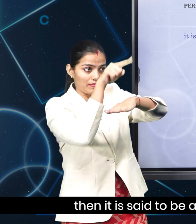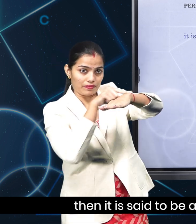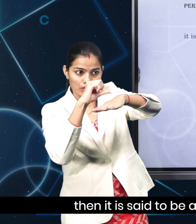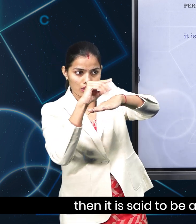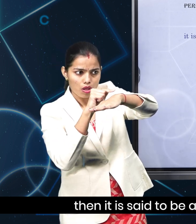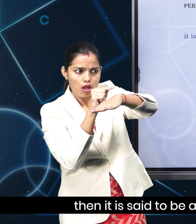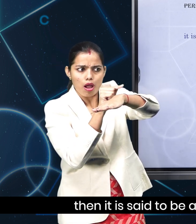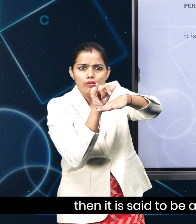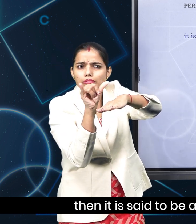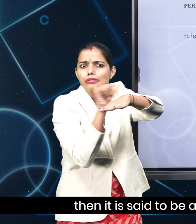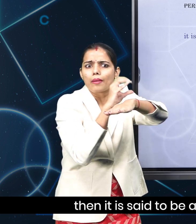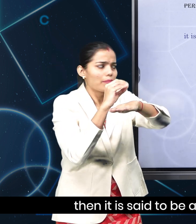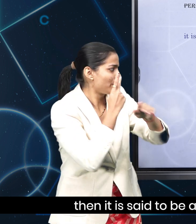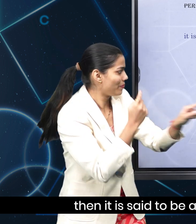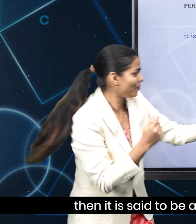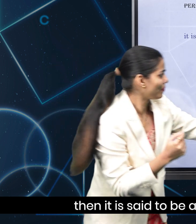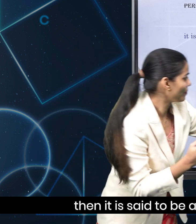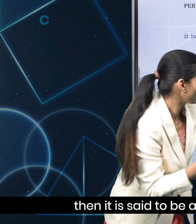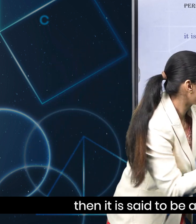perpendicular bisector of that line.